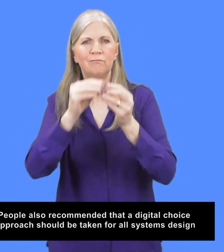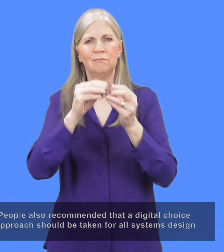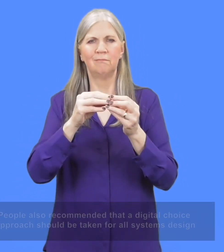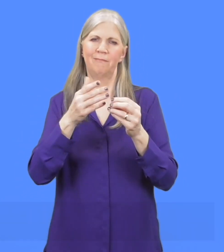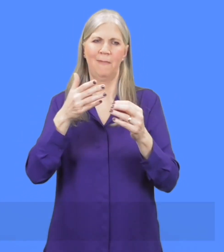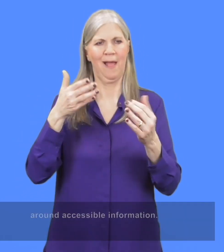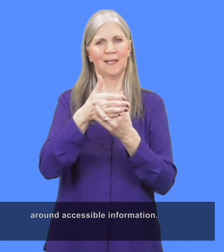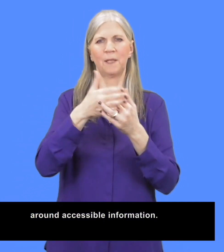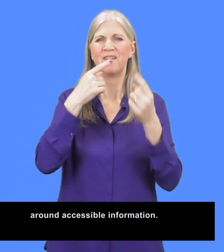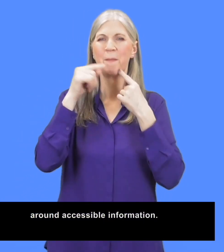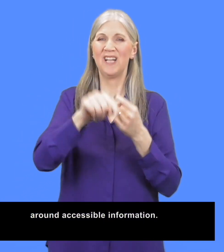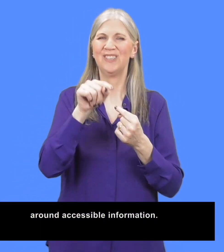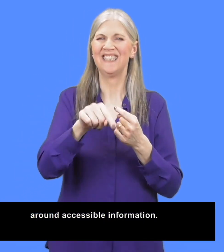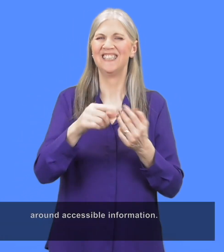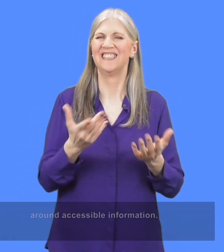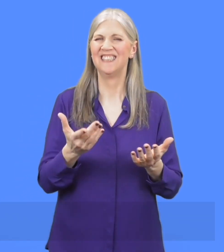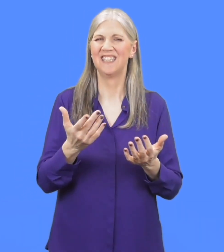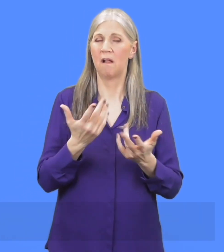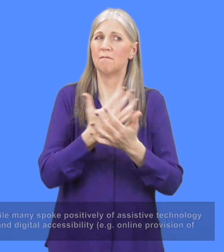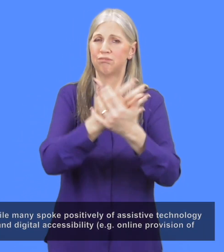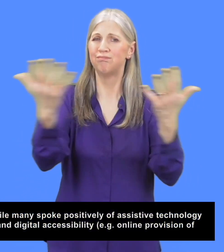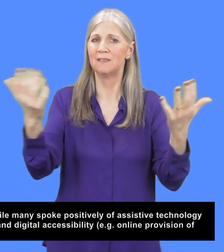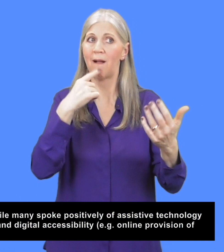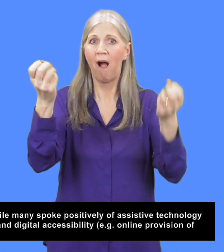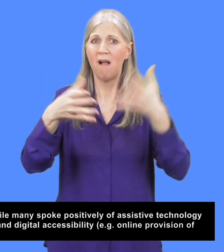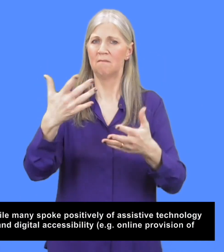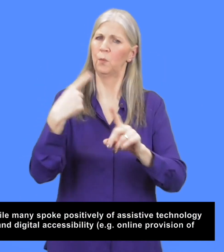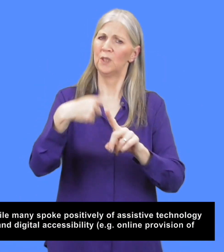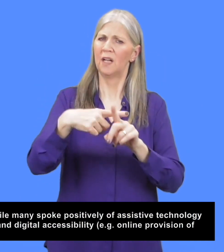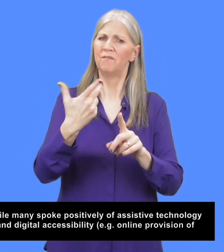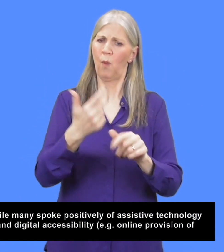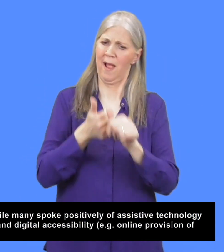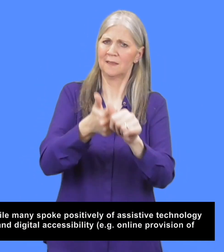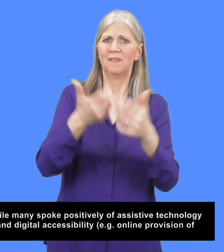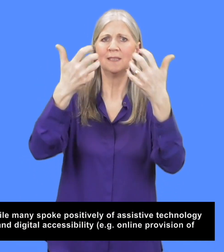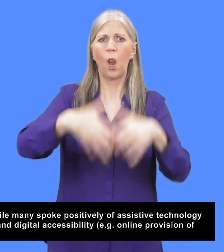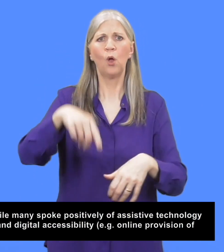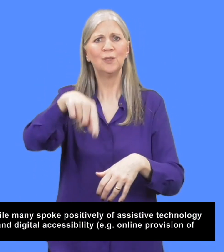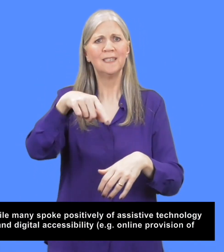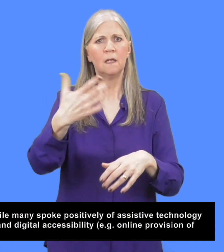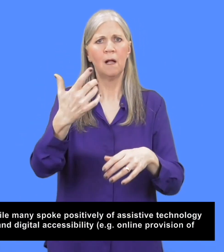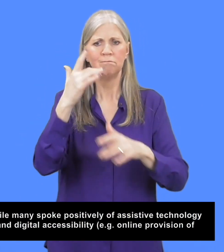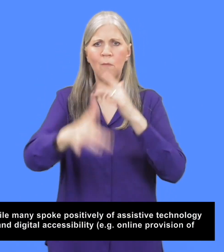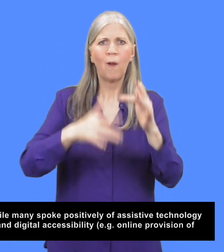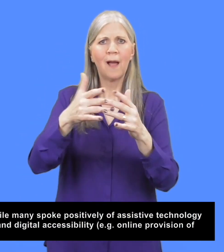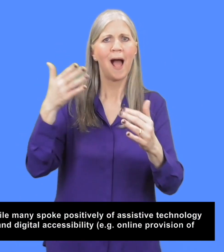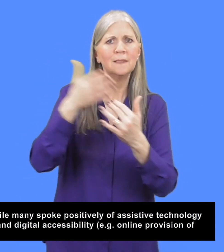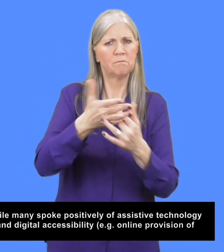around accessible information. While many spoke positively of assistive technology and digital accessibility,